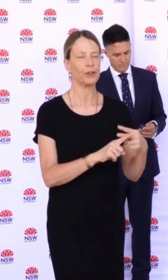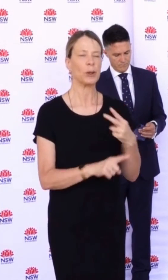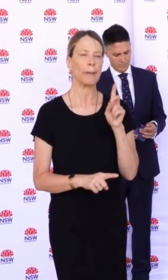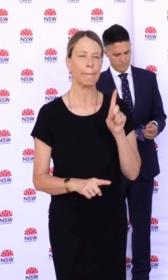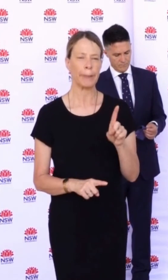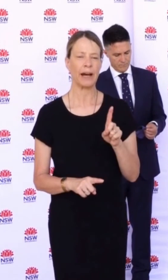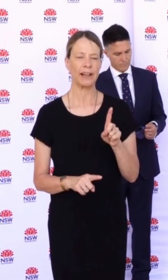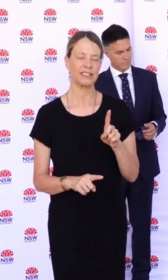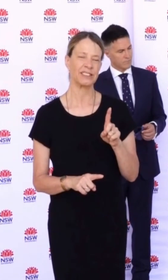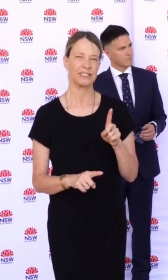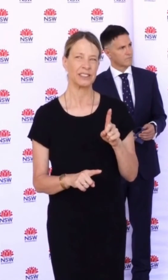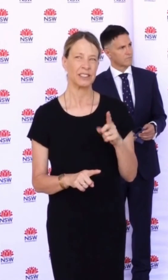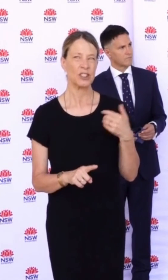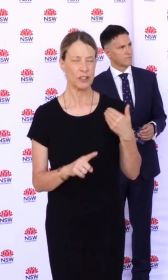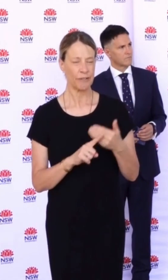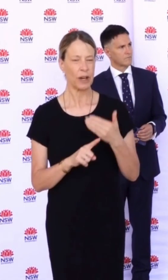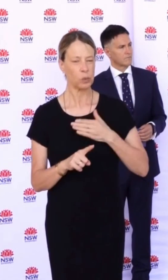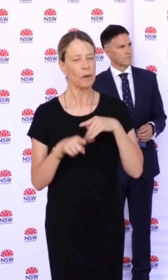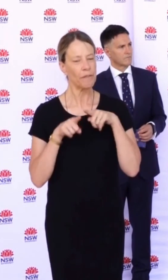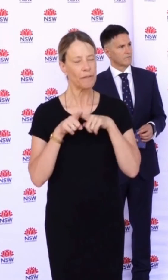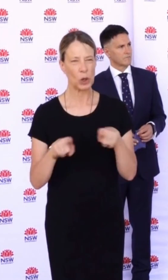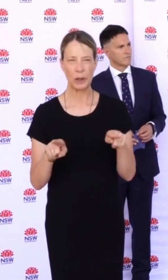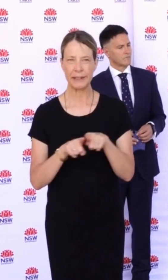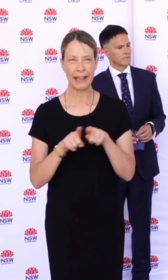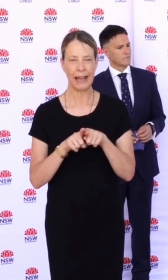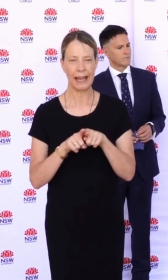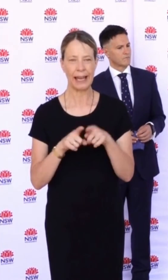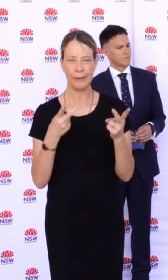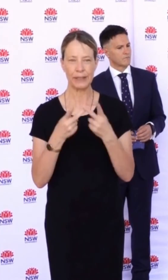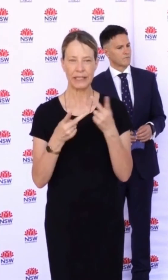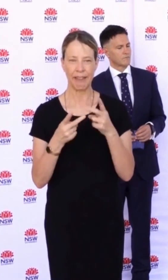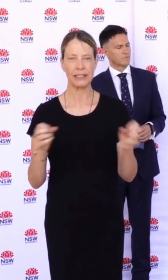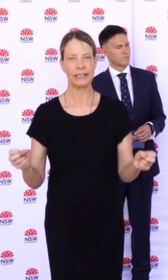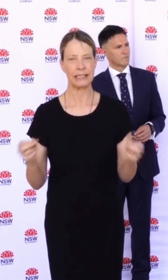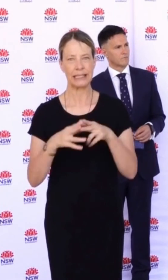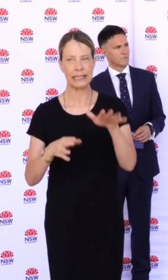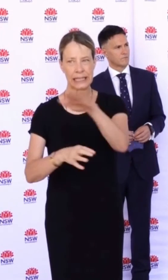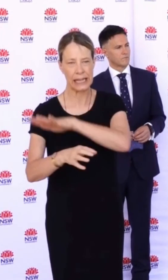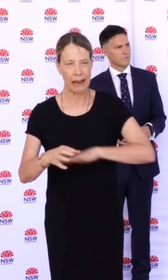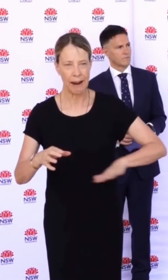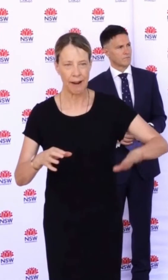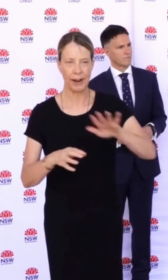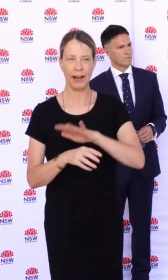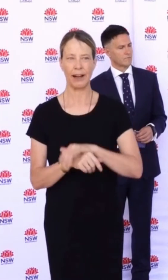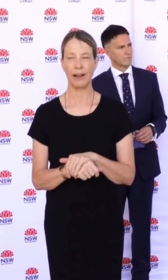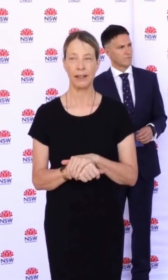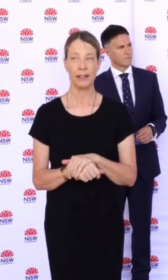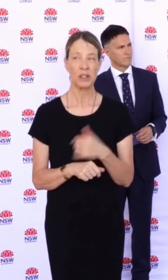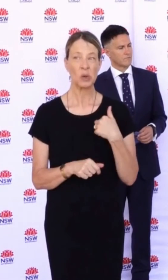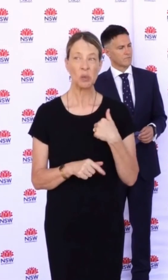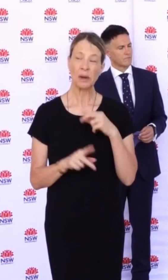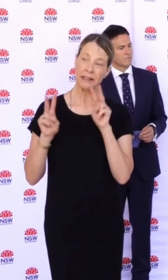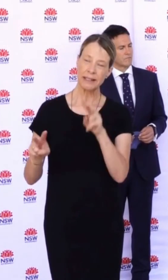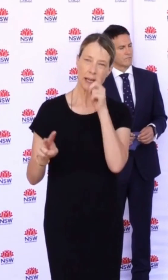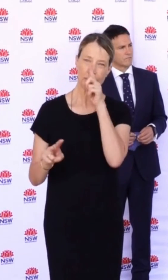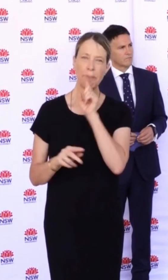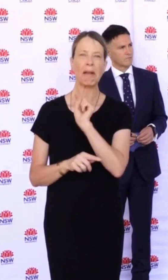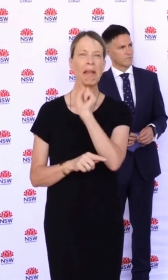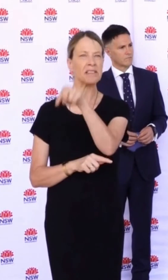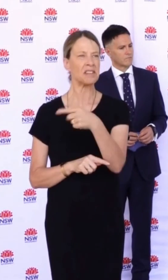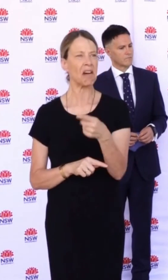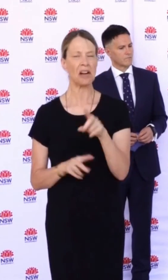is the state government when is the state government looking to ease restrictions for Wollongong, considering there have been no new cases in the Illawarra